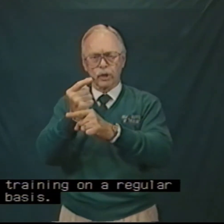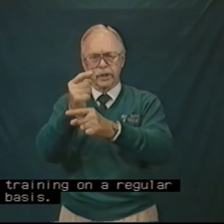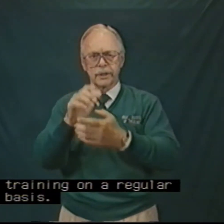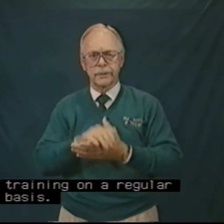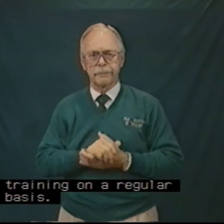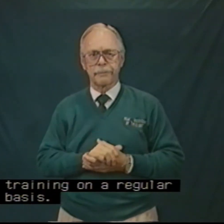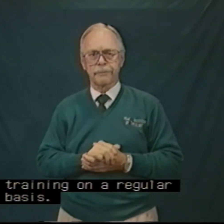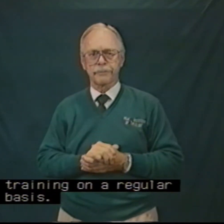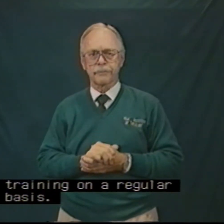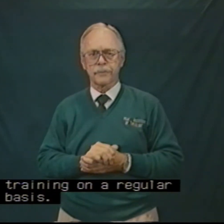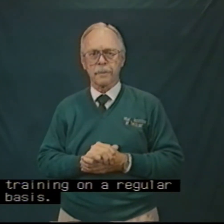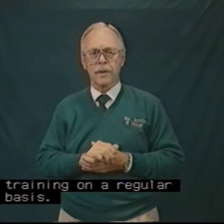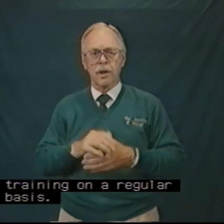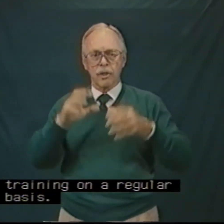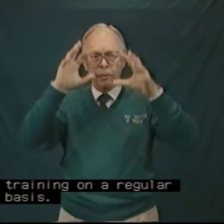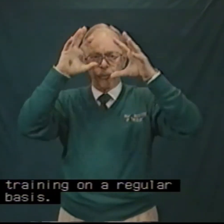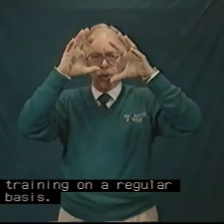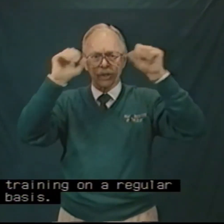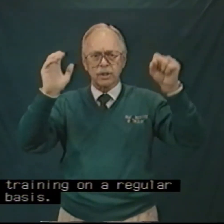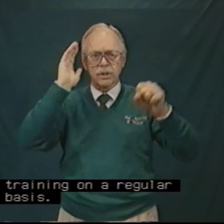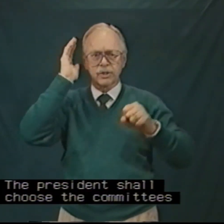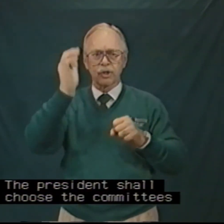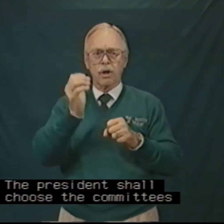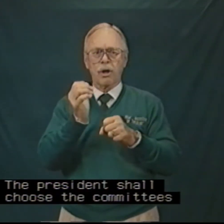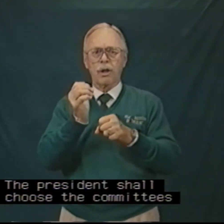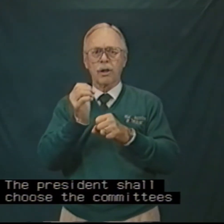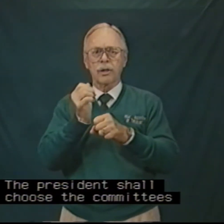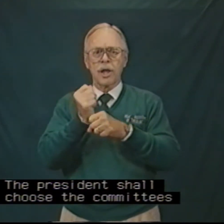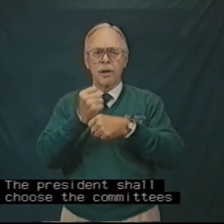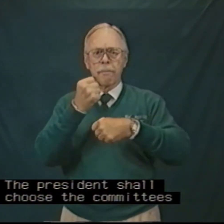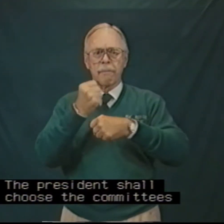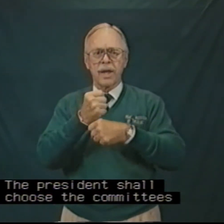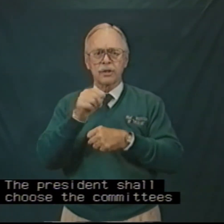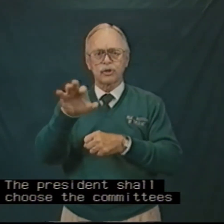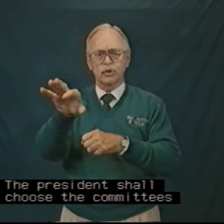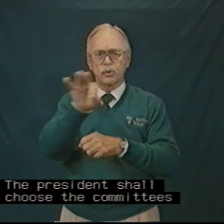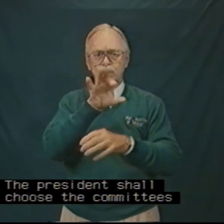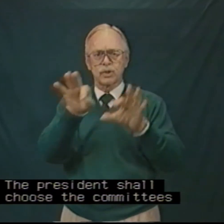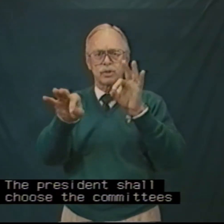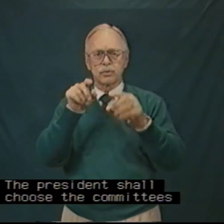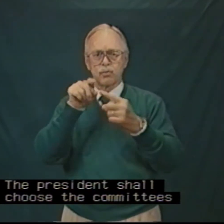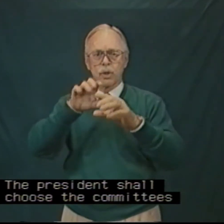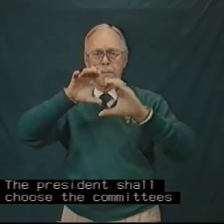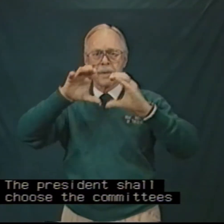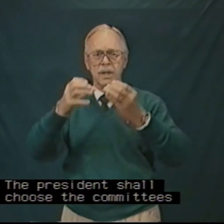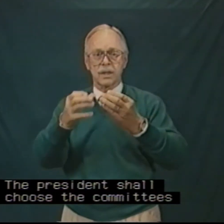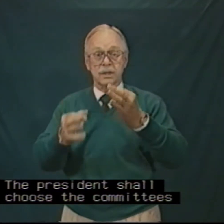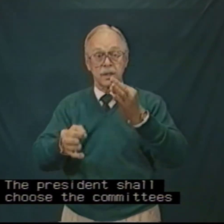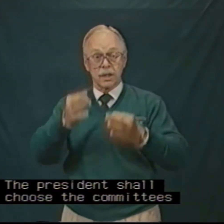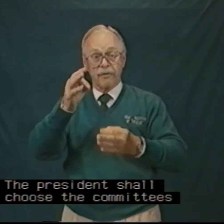The President shall choose the committees, if the bylaws or resolutions from the voters require that.